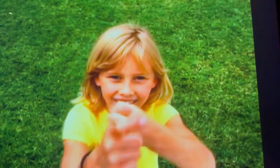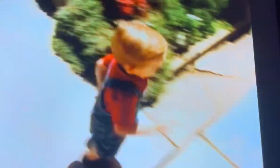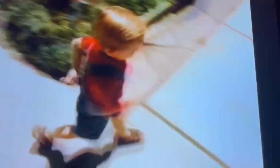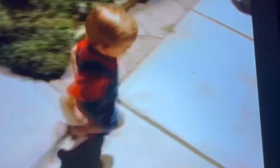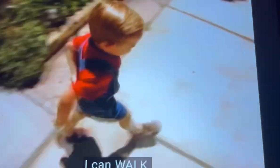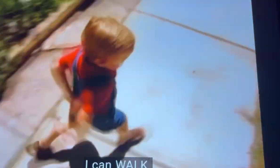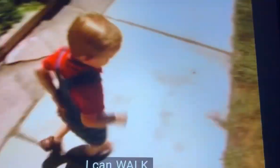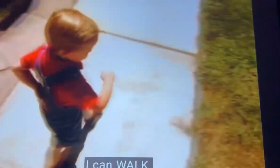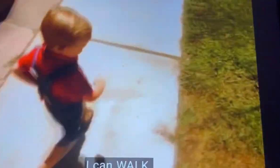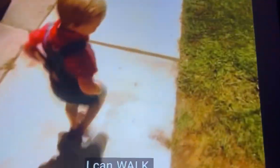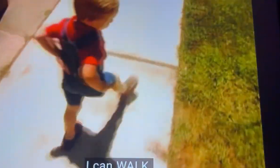I can walk.